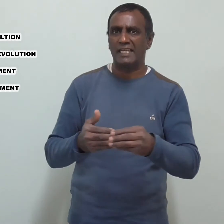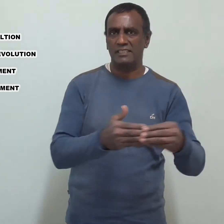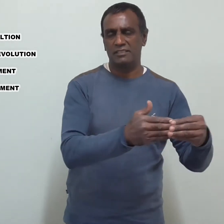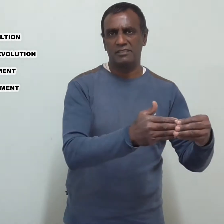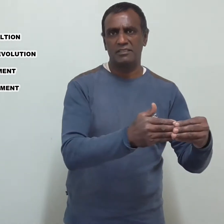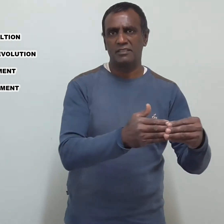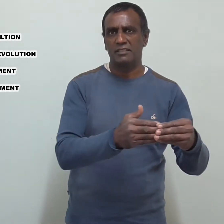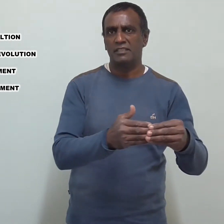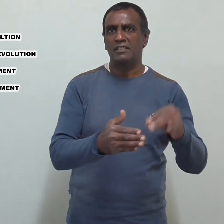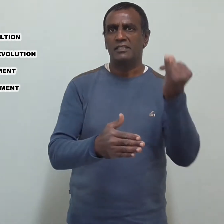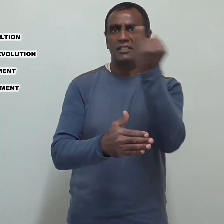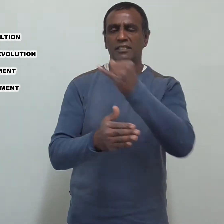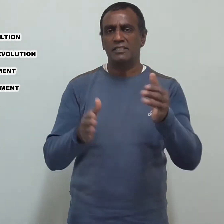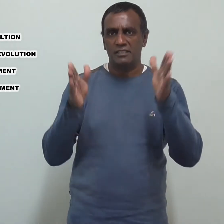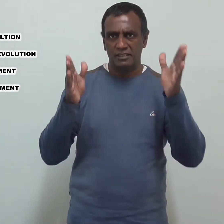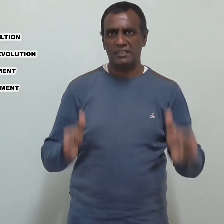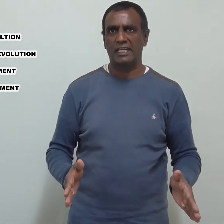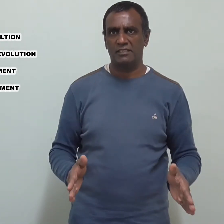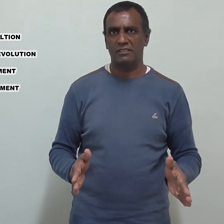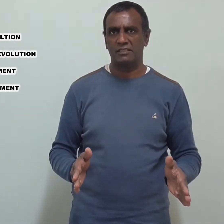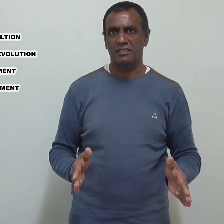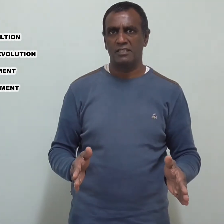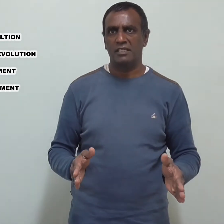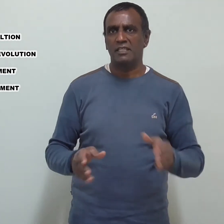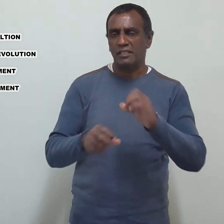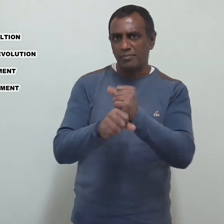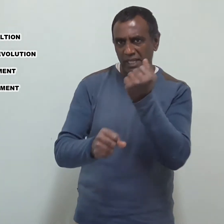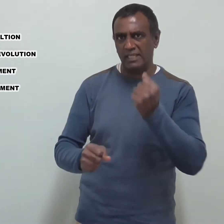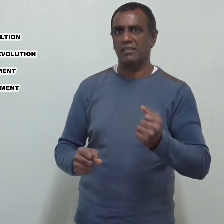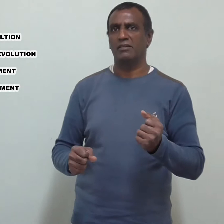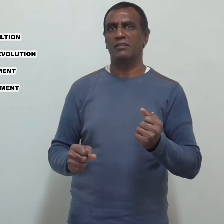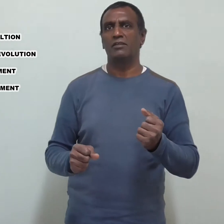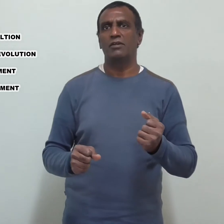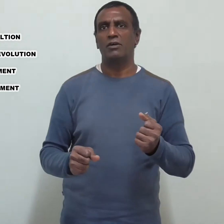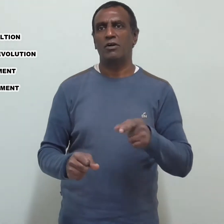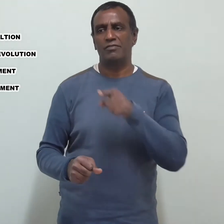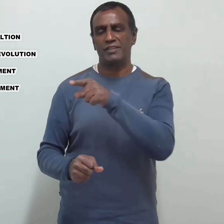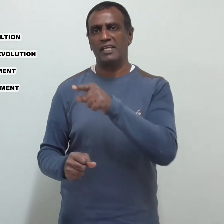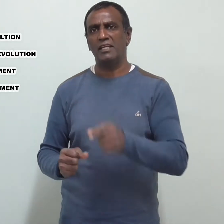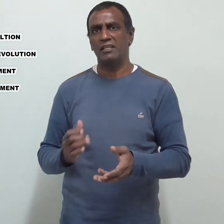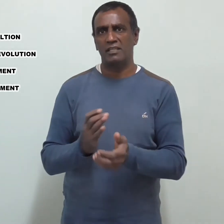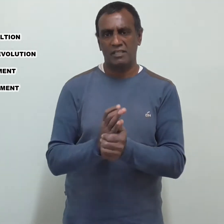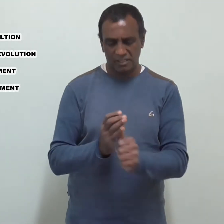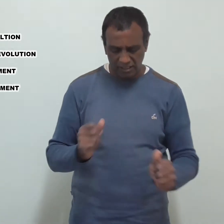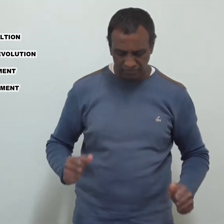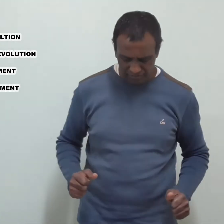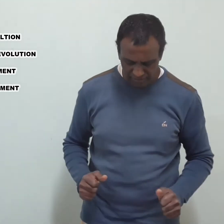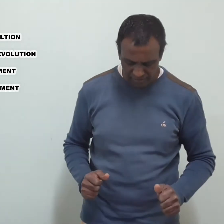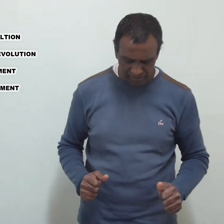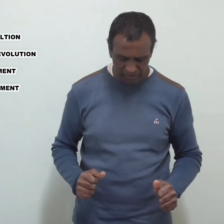guided the designers in the making of their craft.